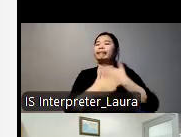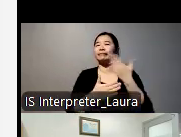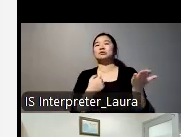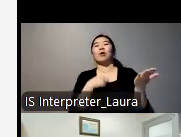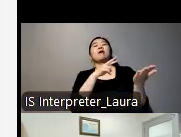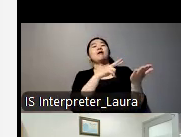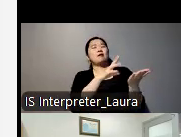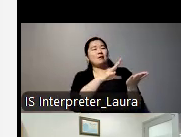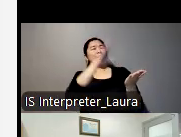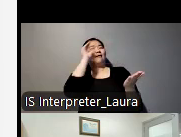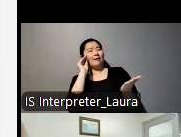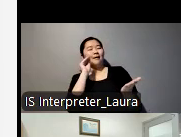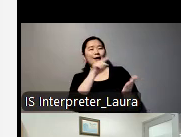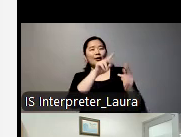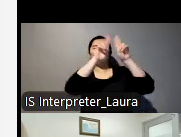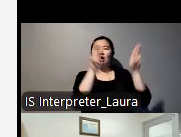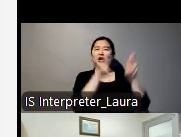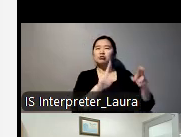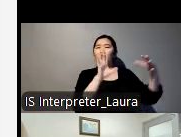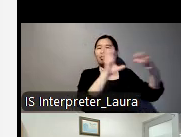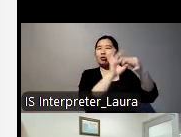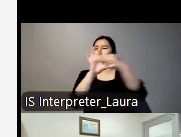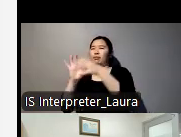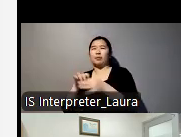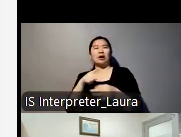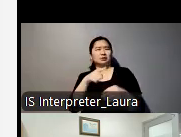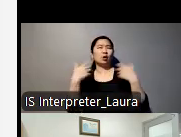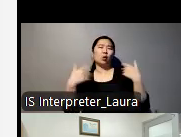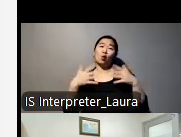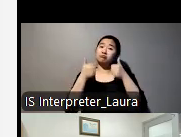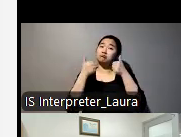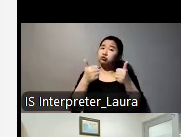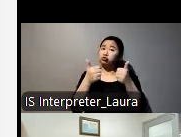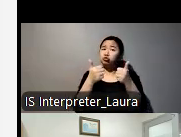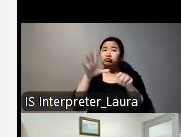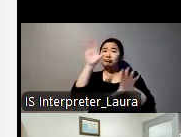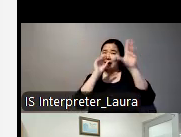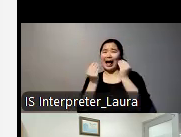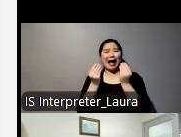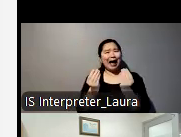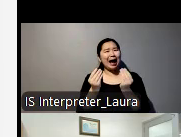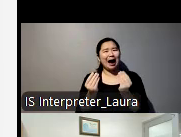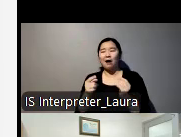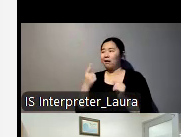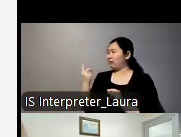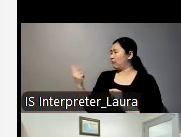by consent of two family carers and medical diagnosis of psychiatric